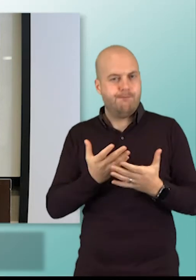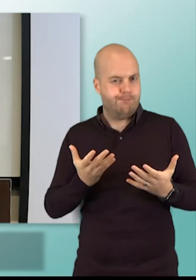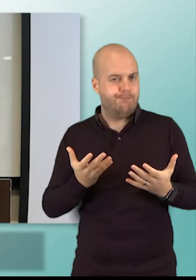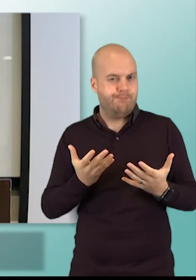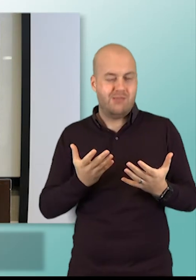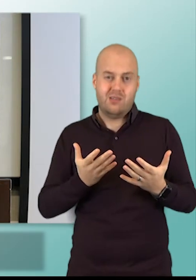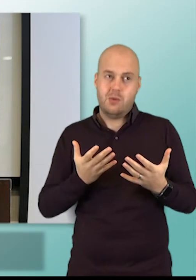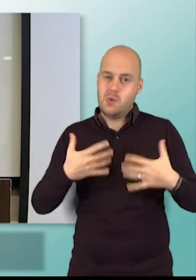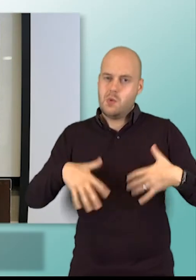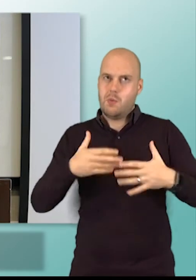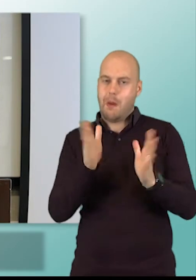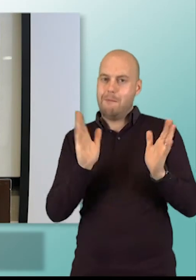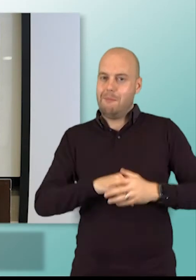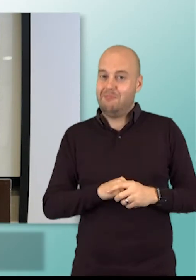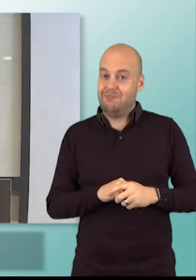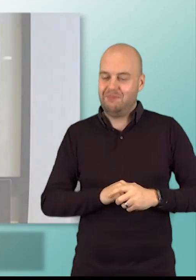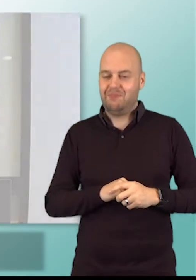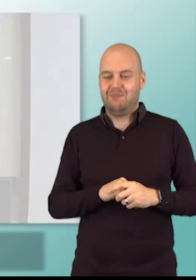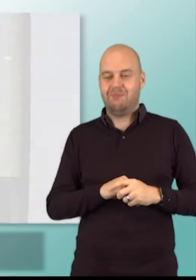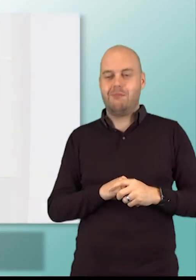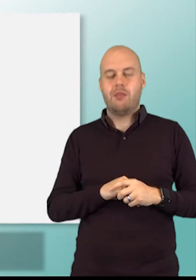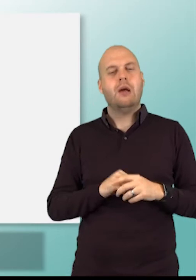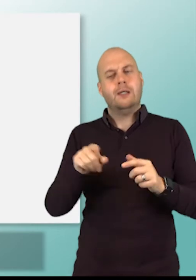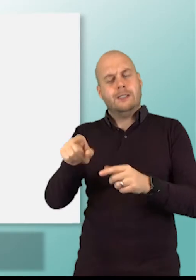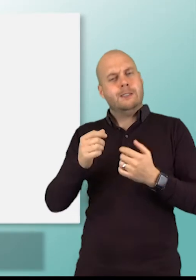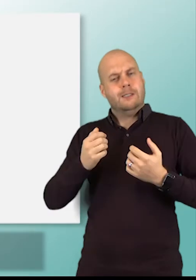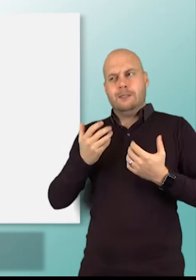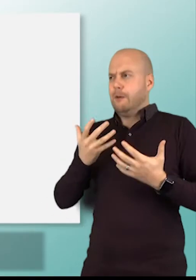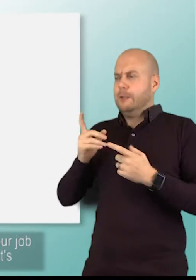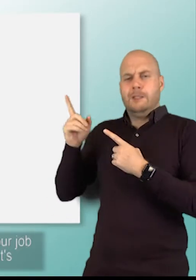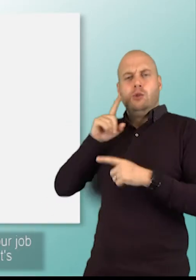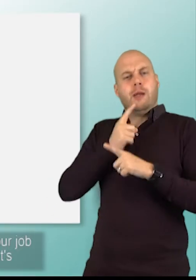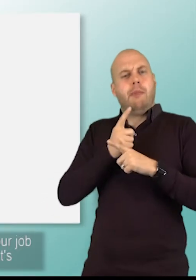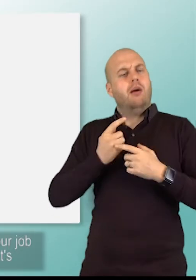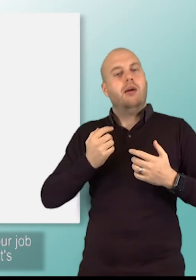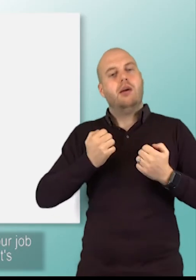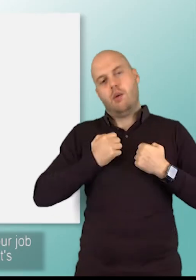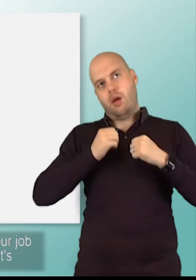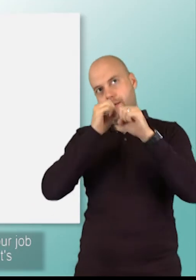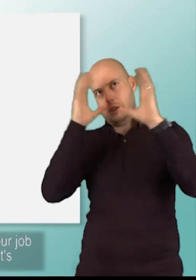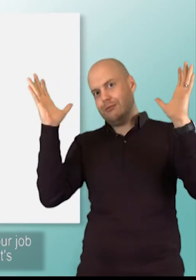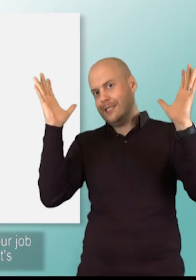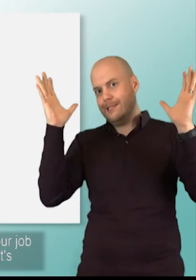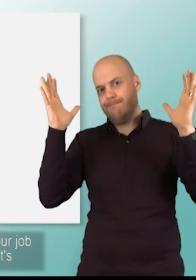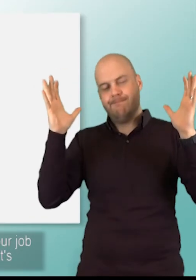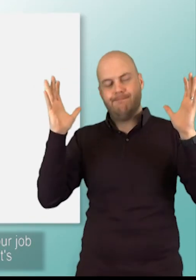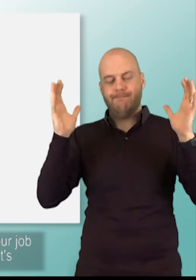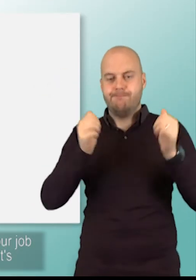proportionally across that tremendous breadth. So the vision of what we're about,